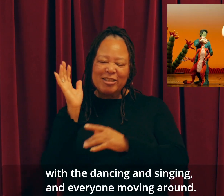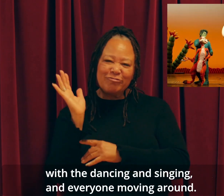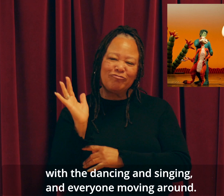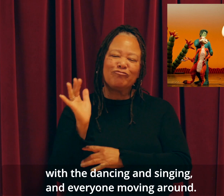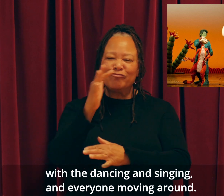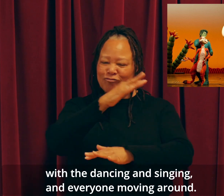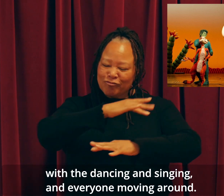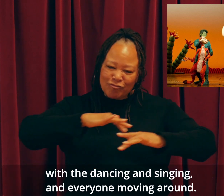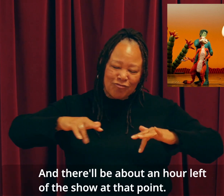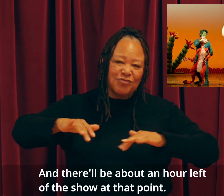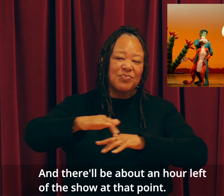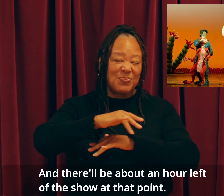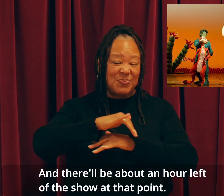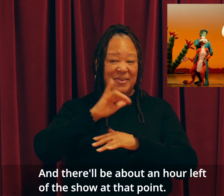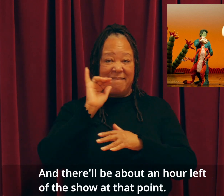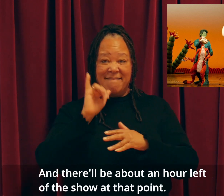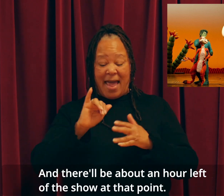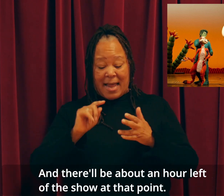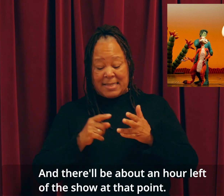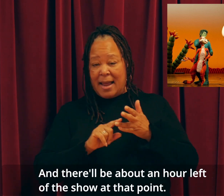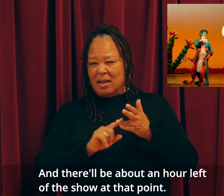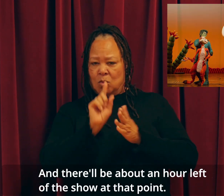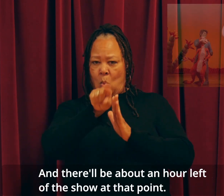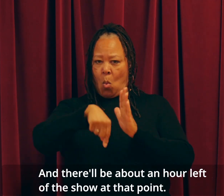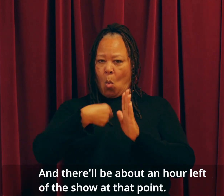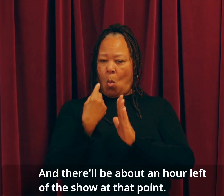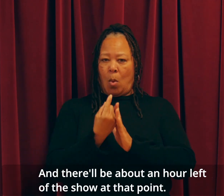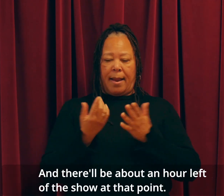moving around. And there's going to be about an hour left of the show at that point.